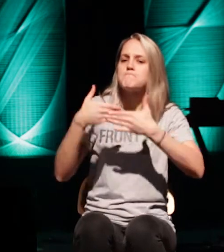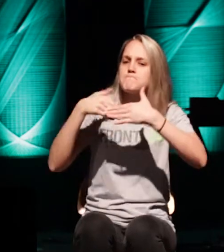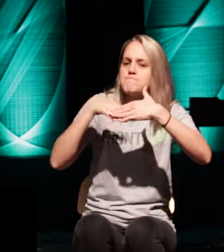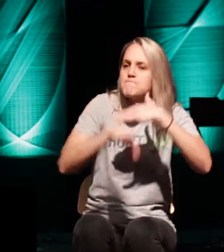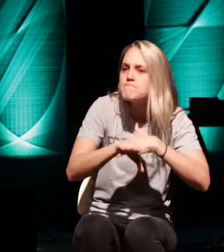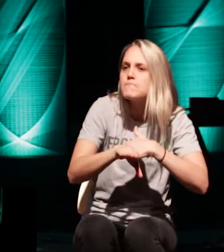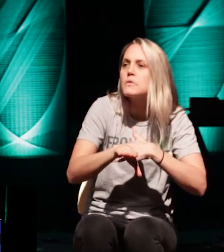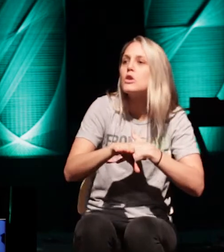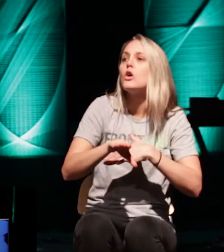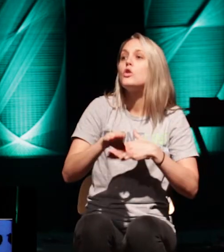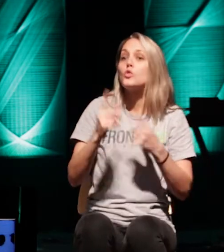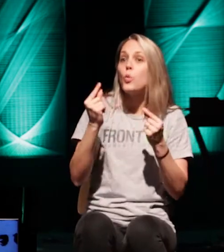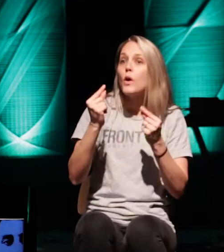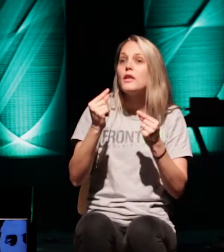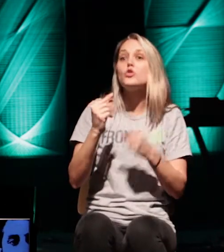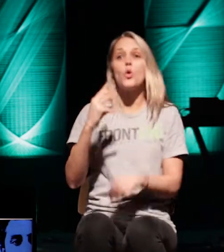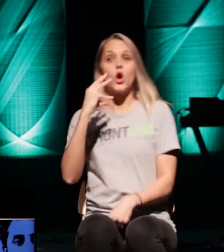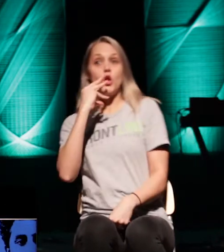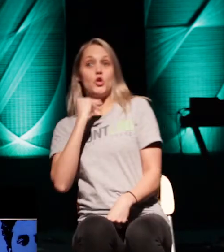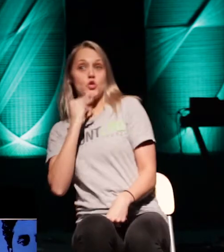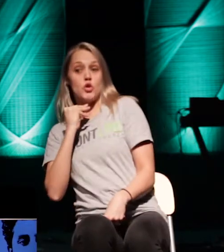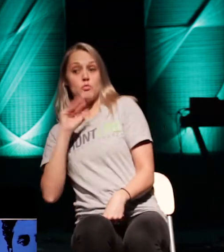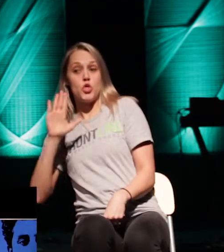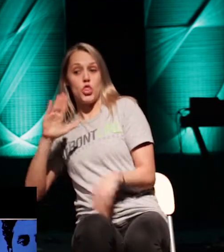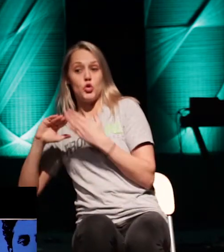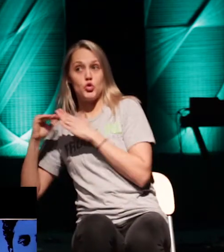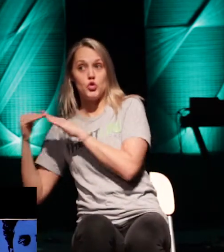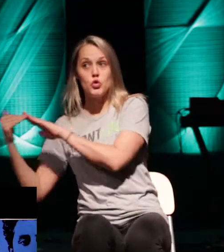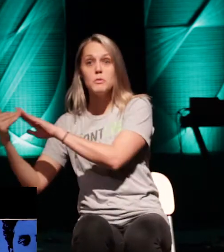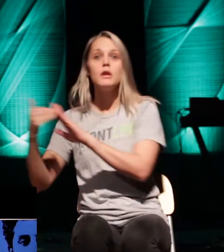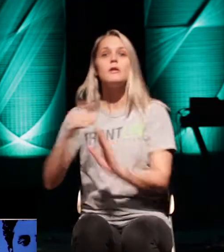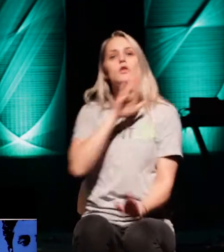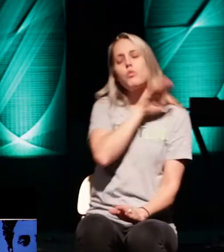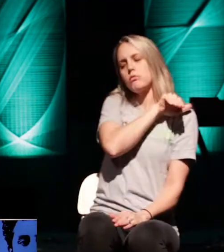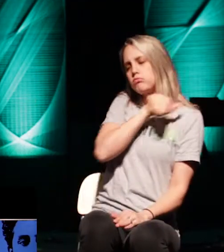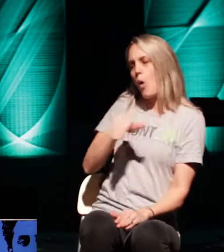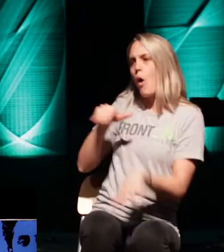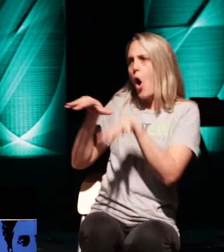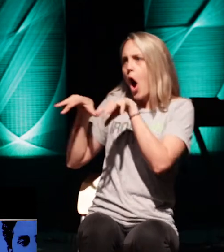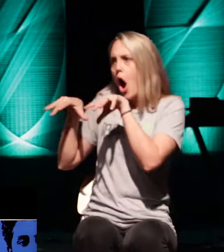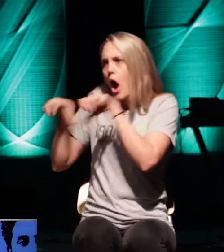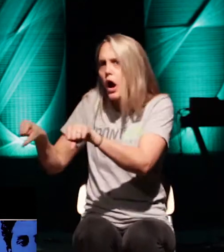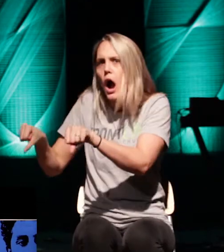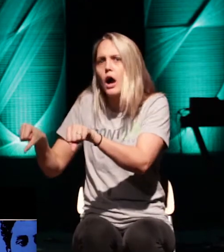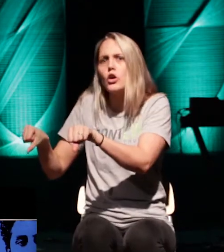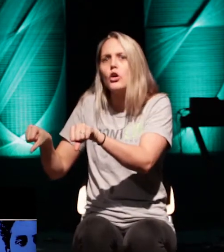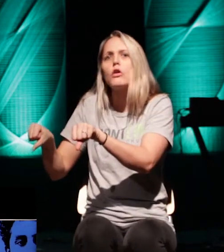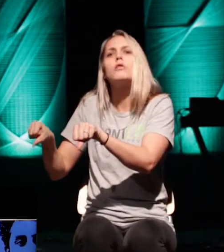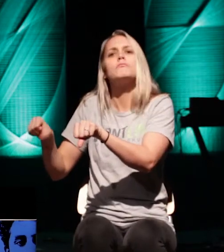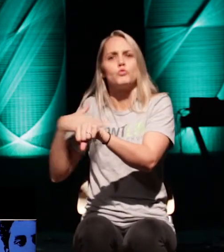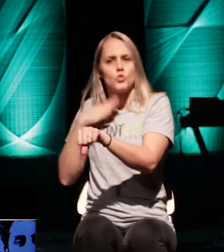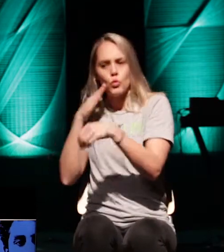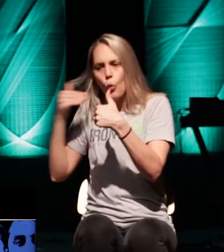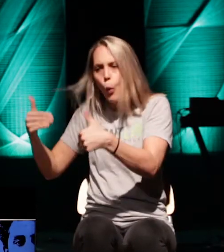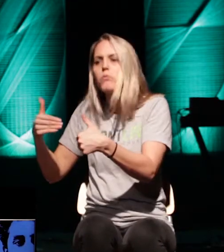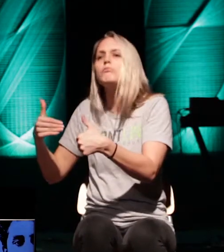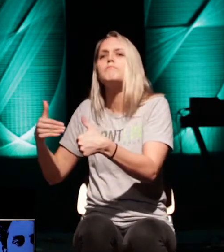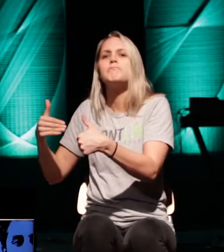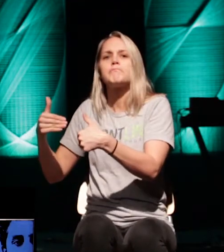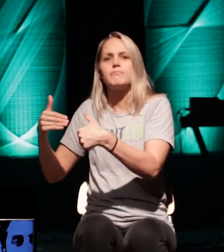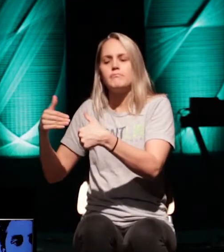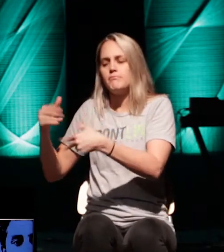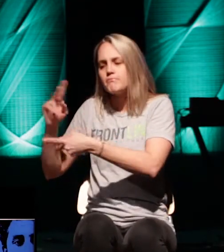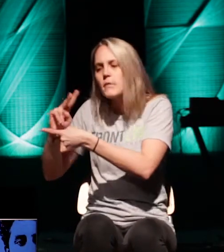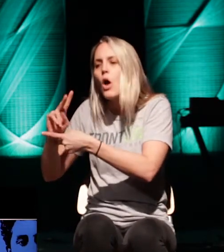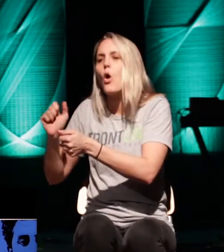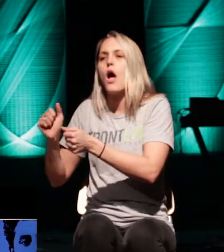take their women and they would have children with the Hebrew women so that the next generation would no longer be Hebrew or kind of like a sovereign nation, but now